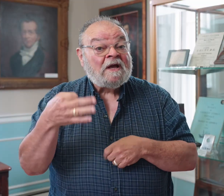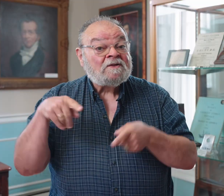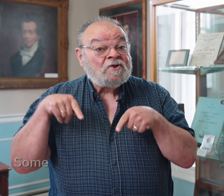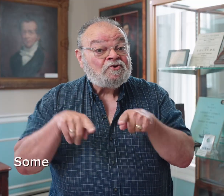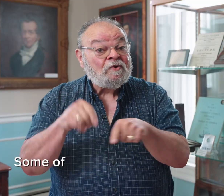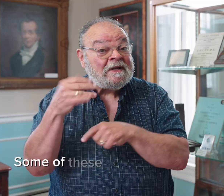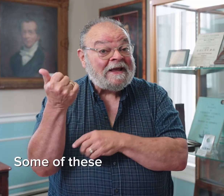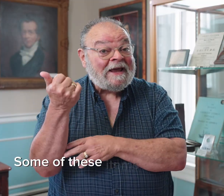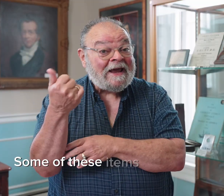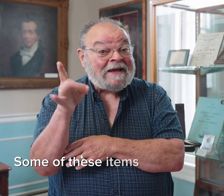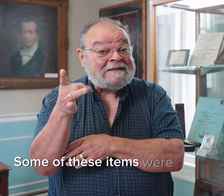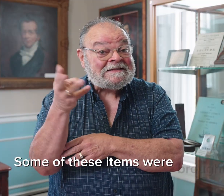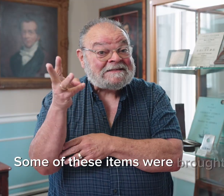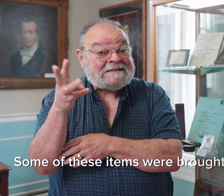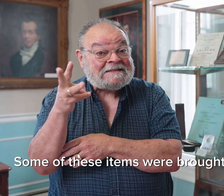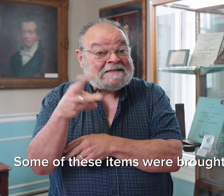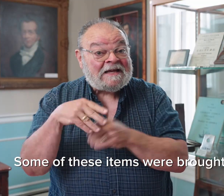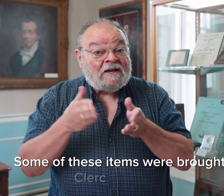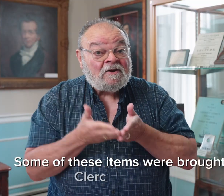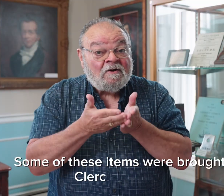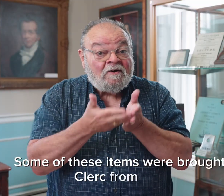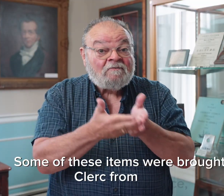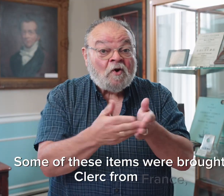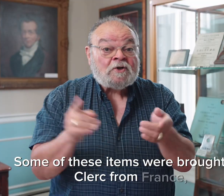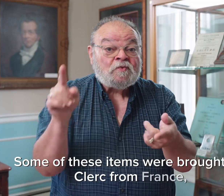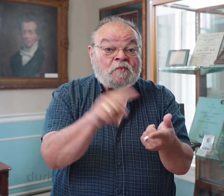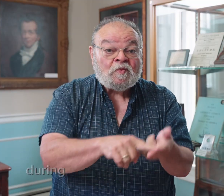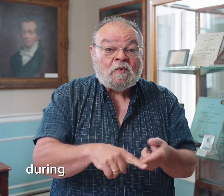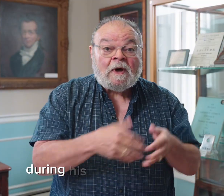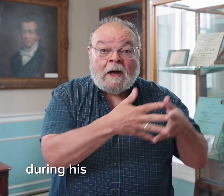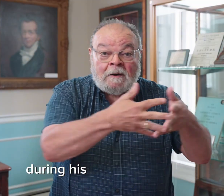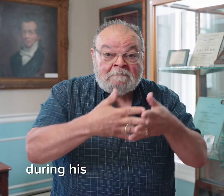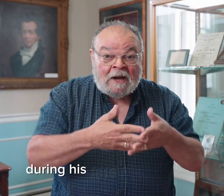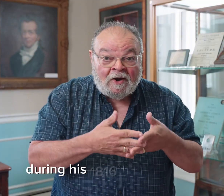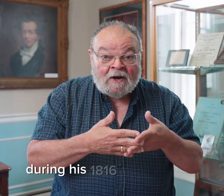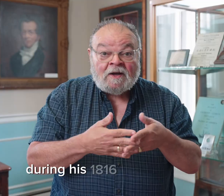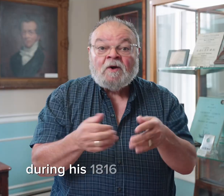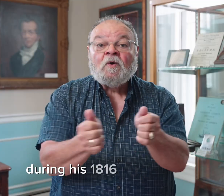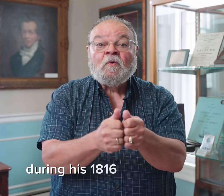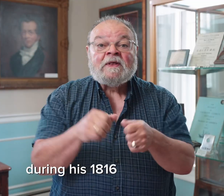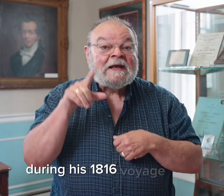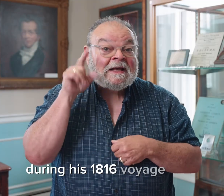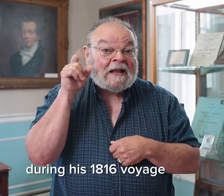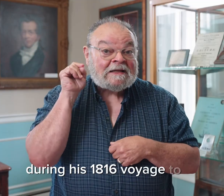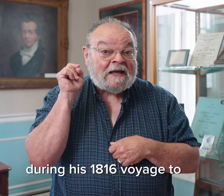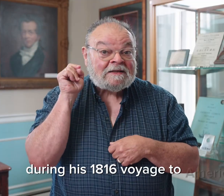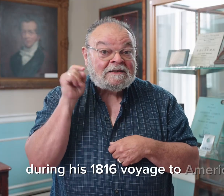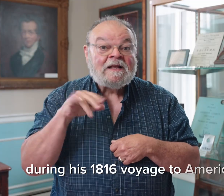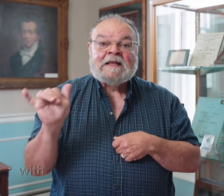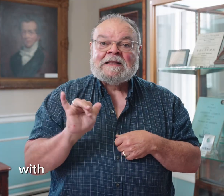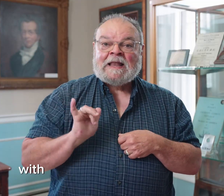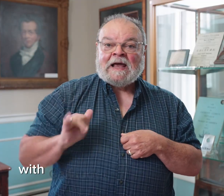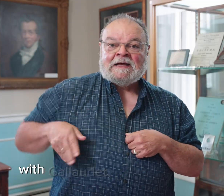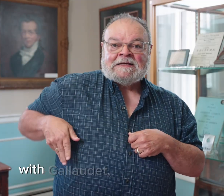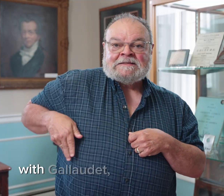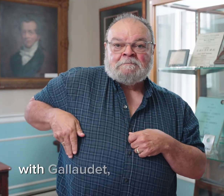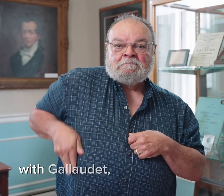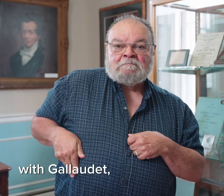Some of these items were brought by Clerc from France during his 1816 voyage to America with Gallaudet, like